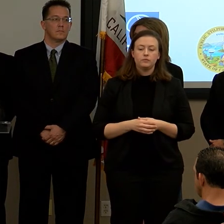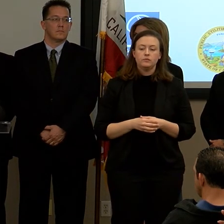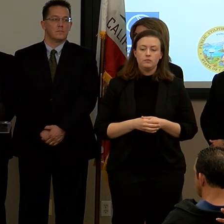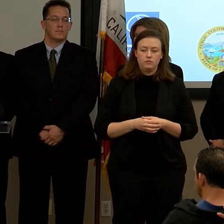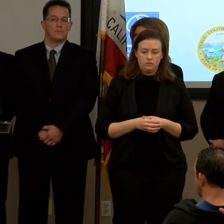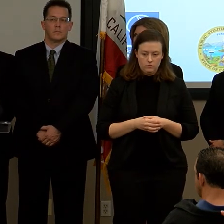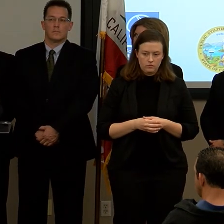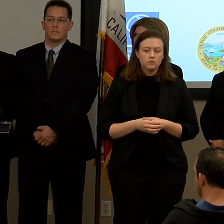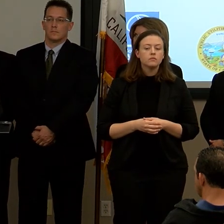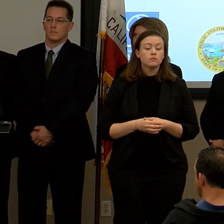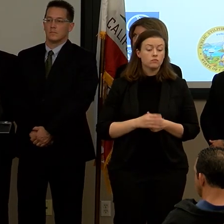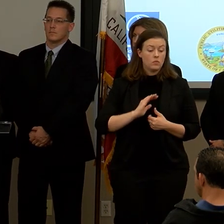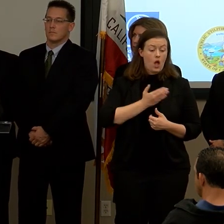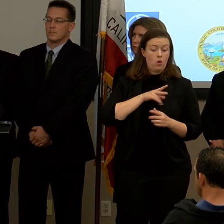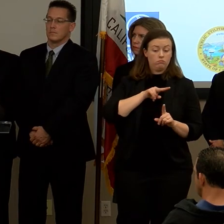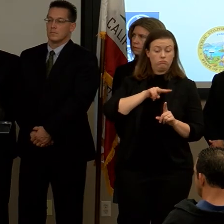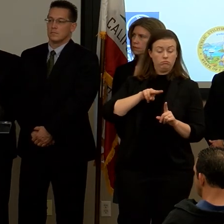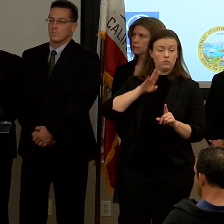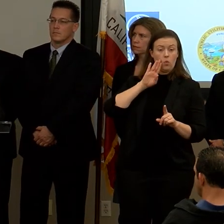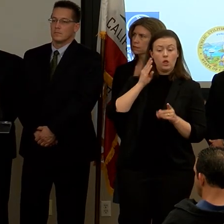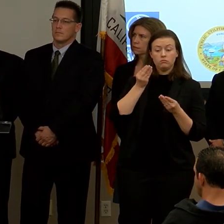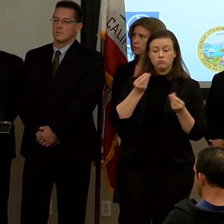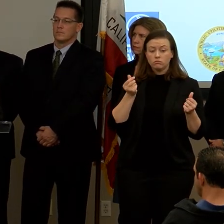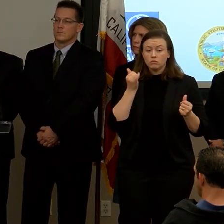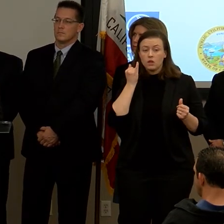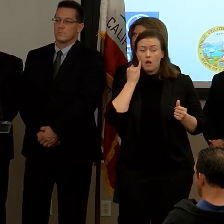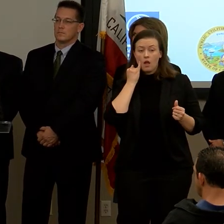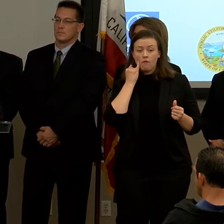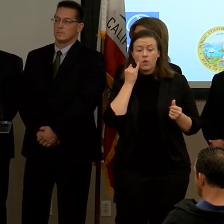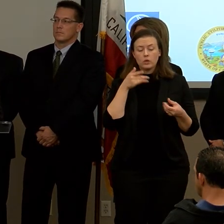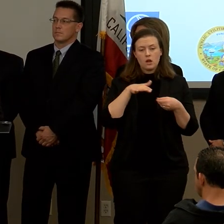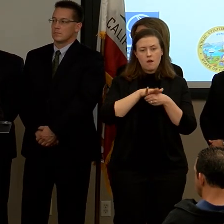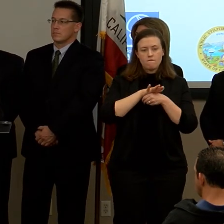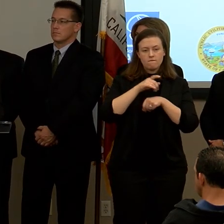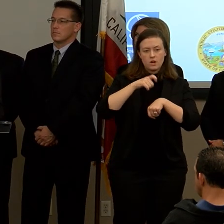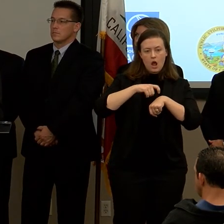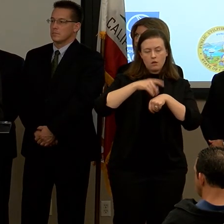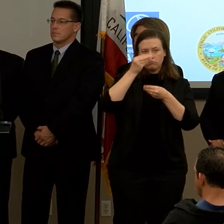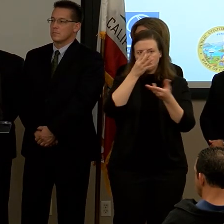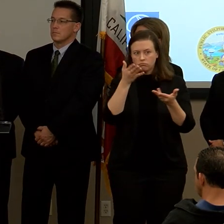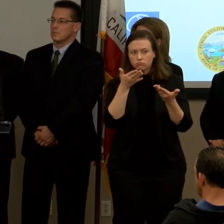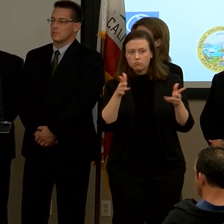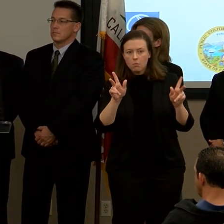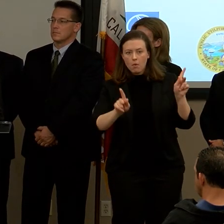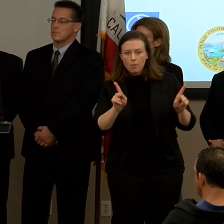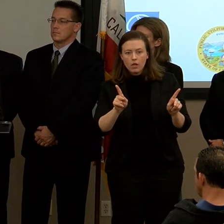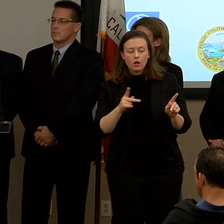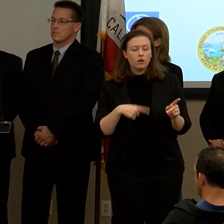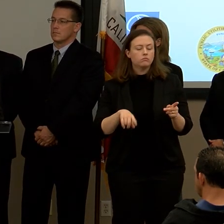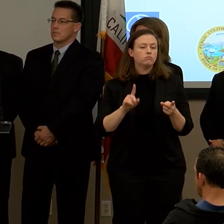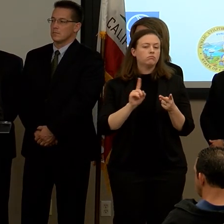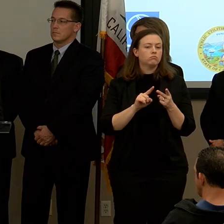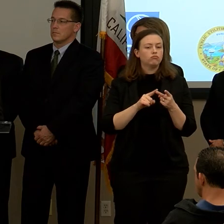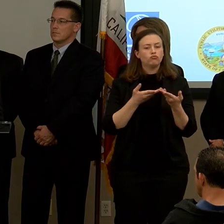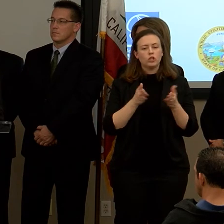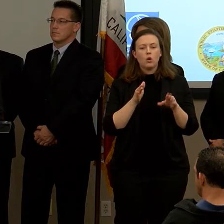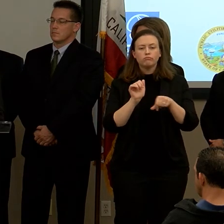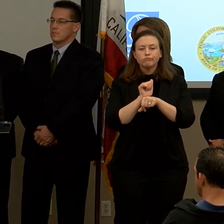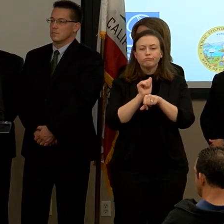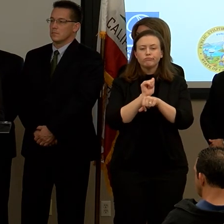It will cover, at least from our perspective, whether there was adequate public notification and then general operations at the gas field.